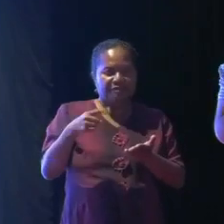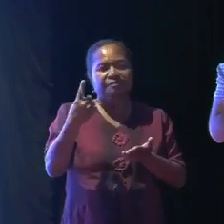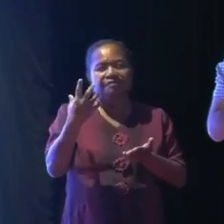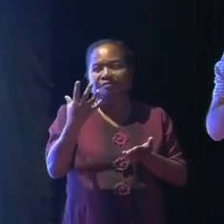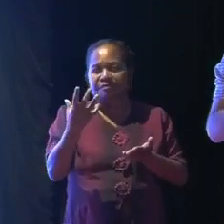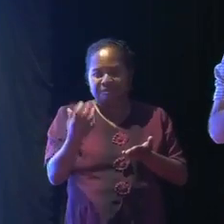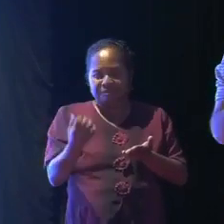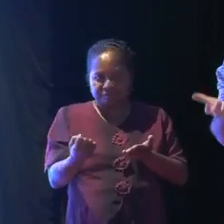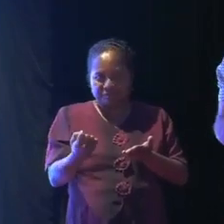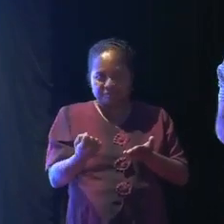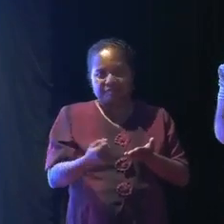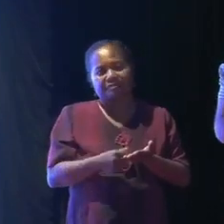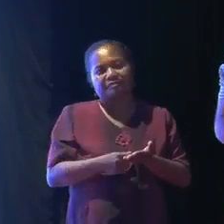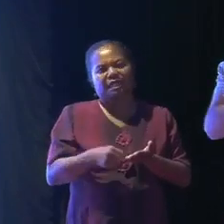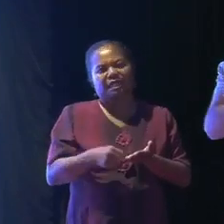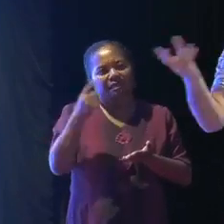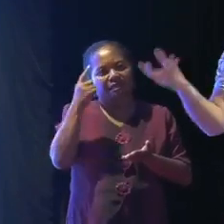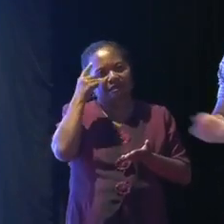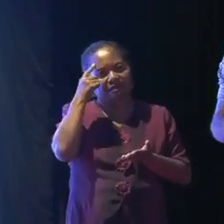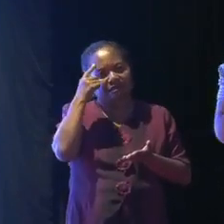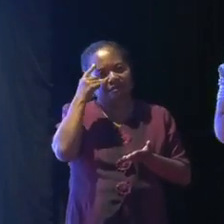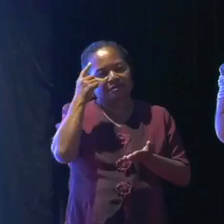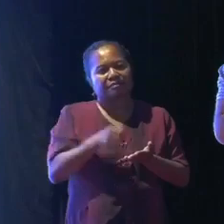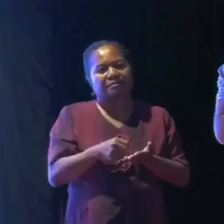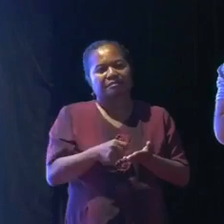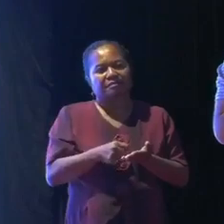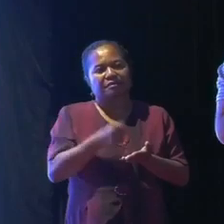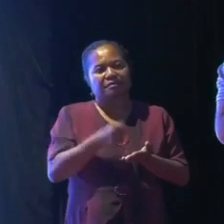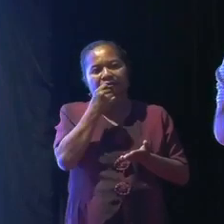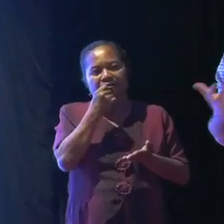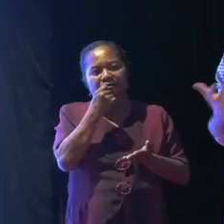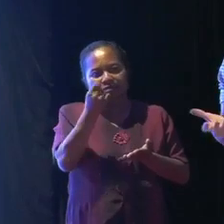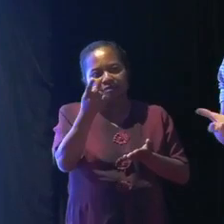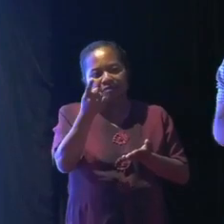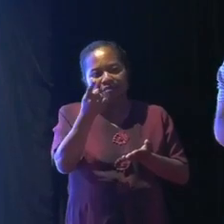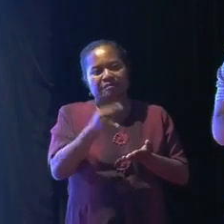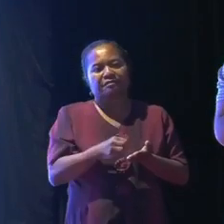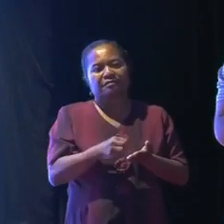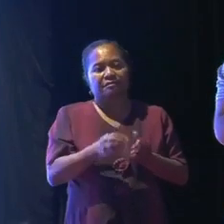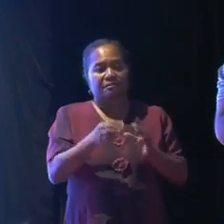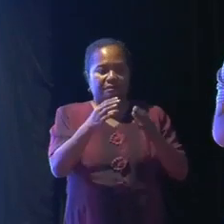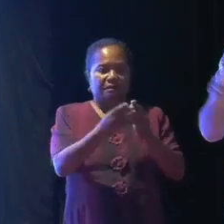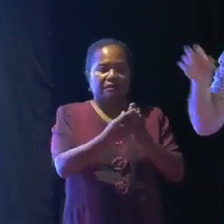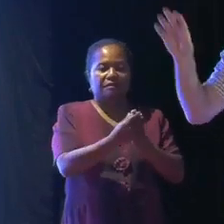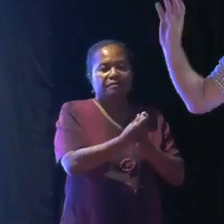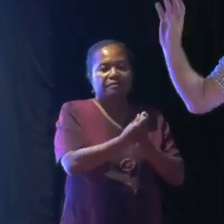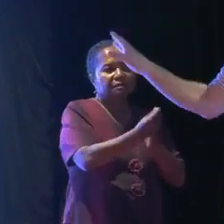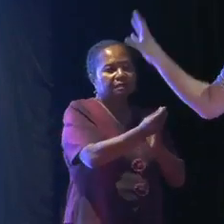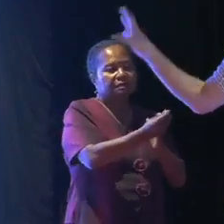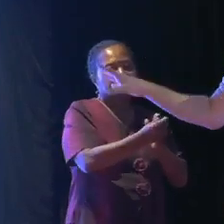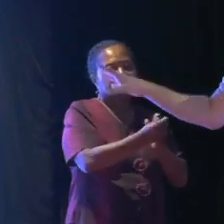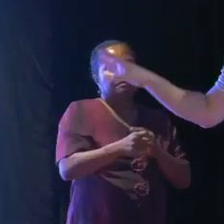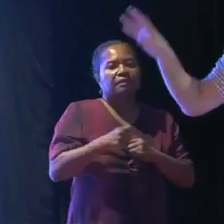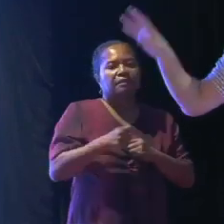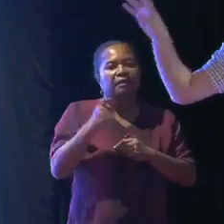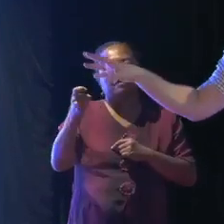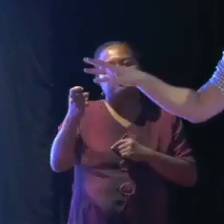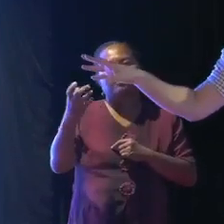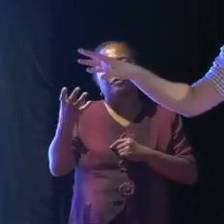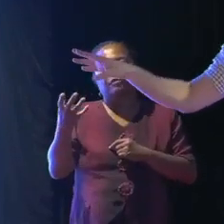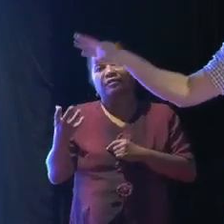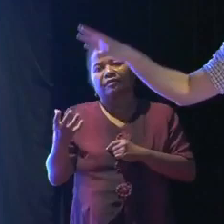of our control. They might think some fraud or something's happening on your card as well. So if you do